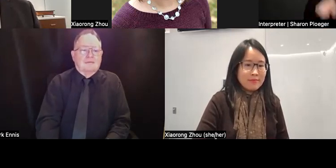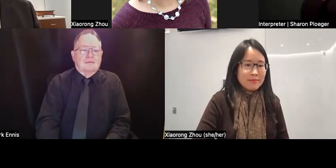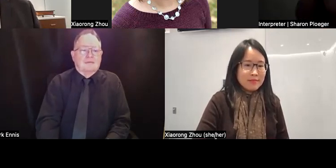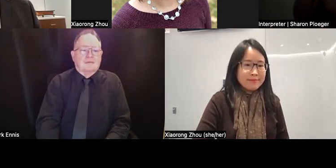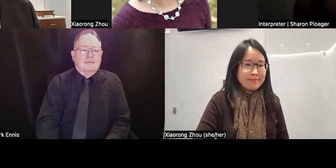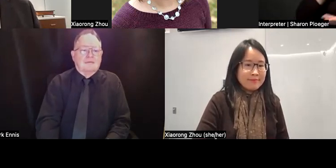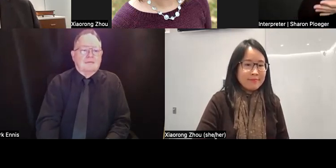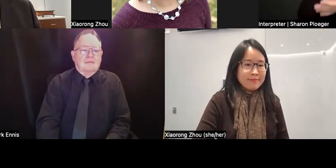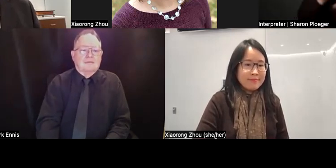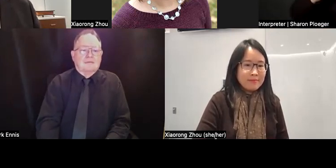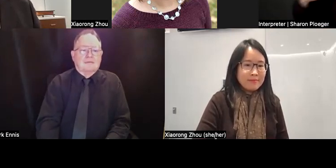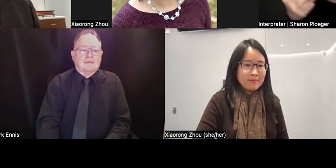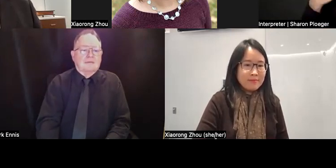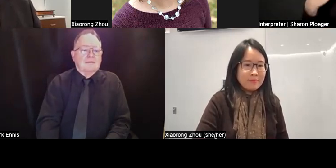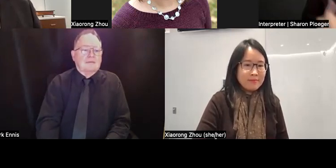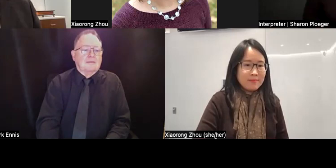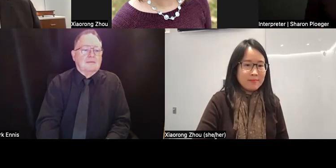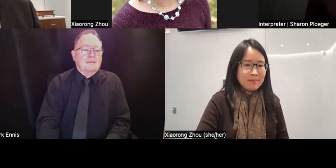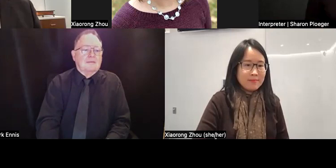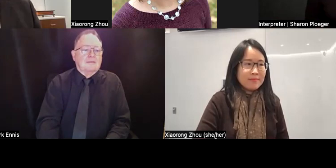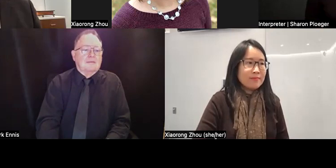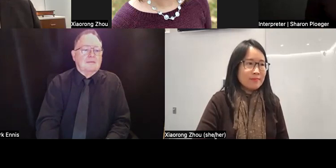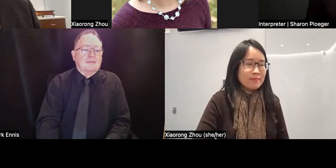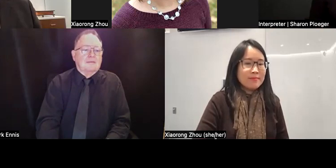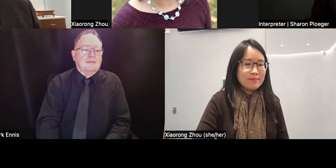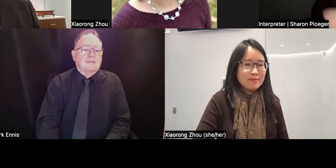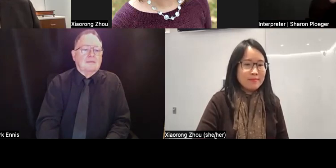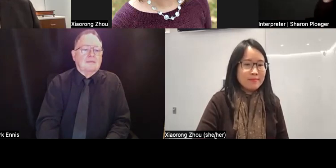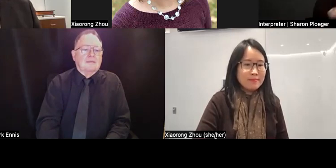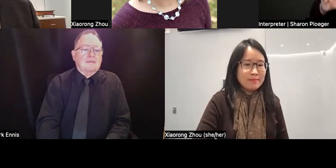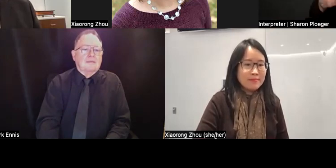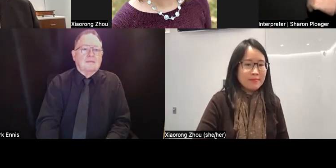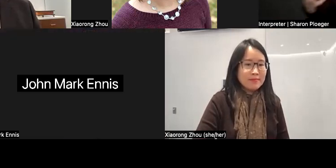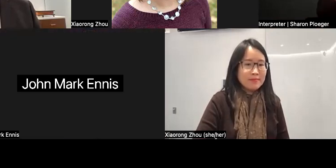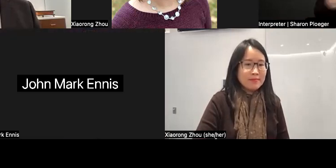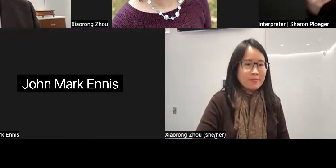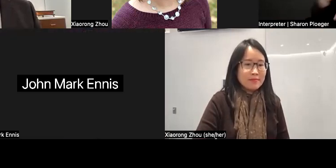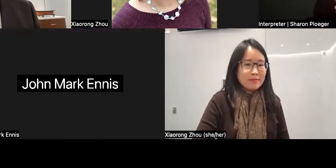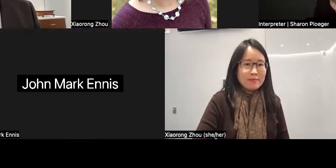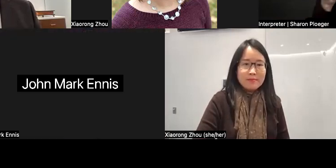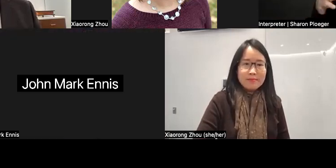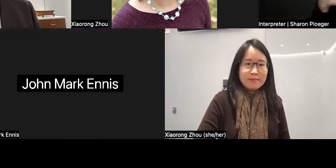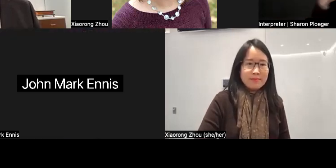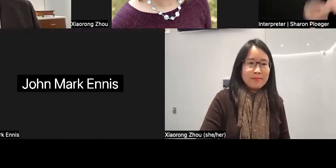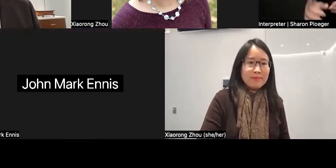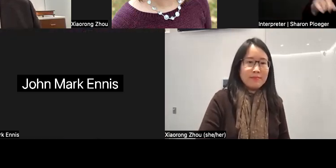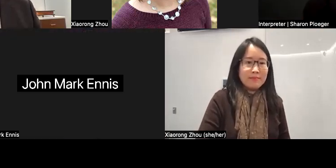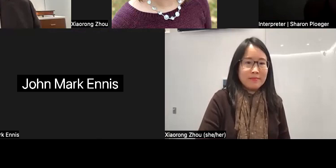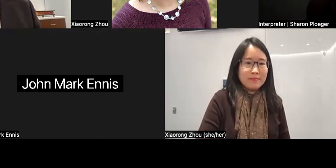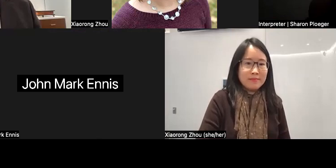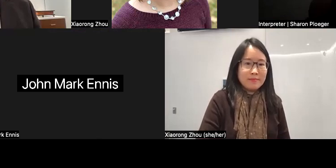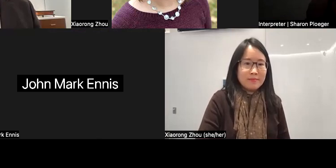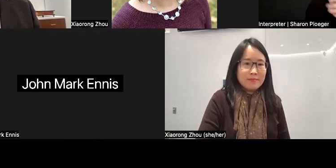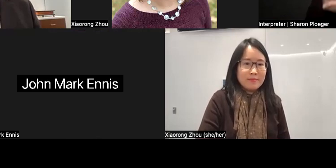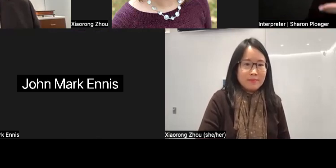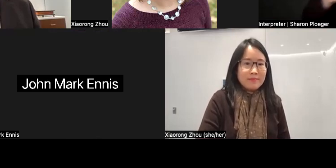academic communities. She also provides multicultural guidance regarding accessibility laws,